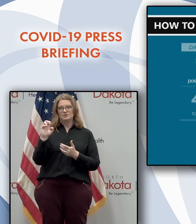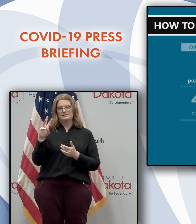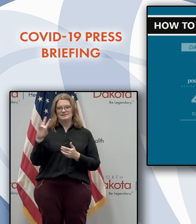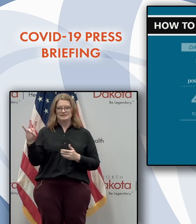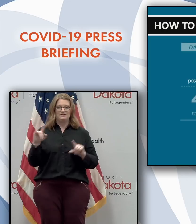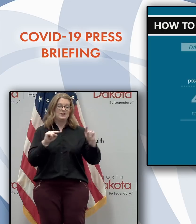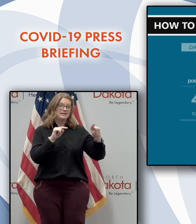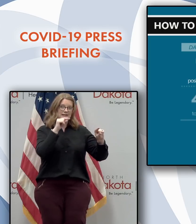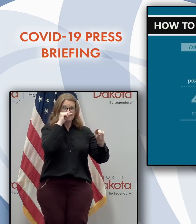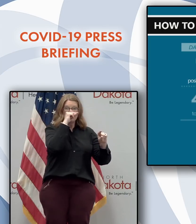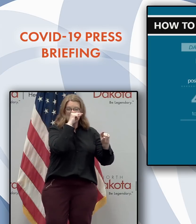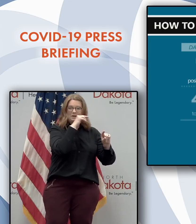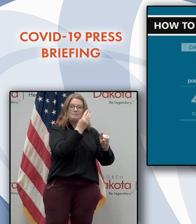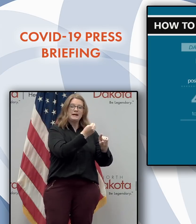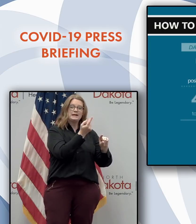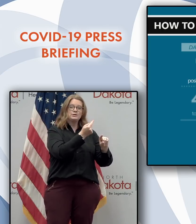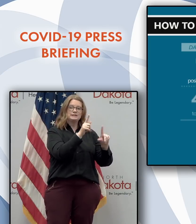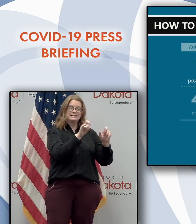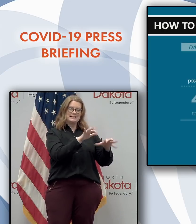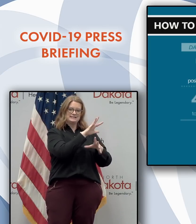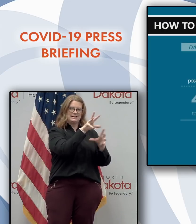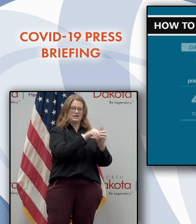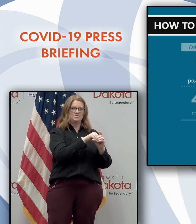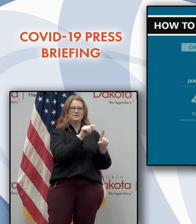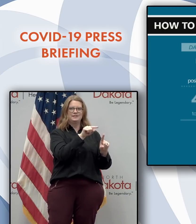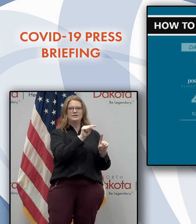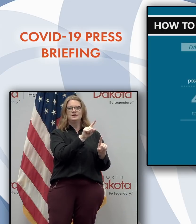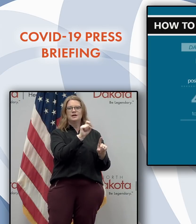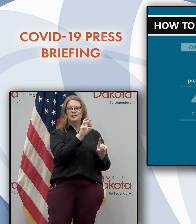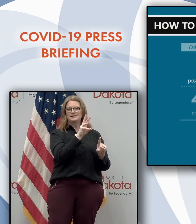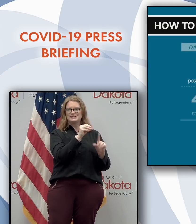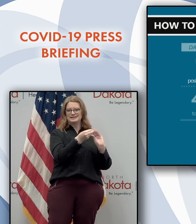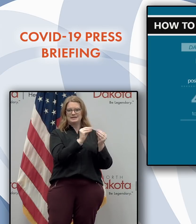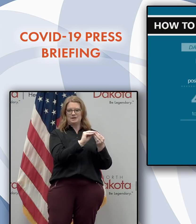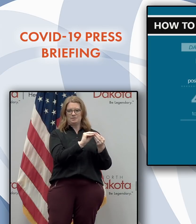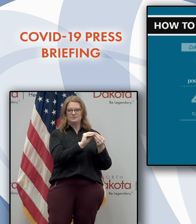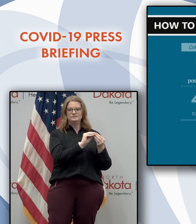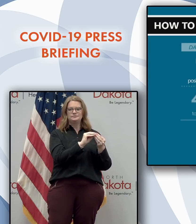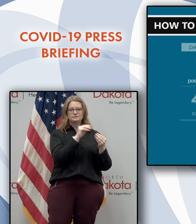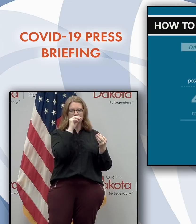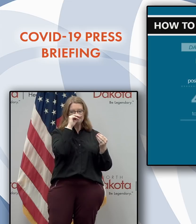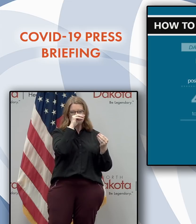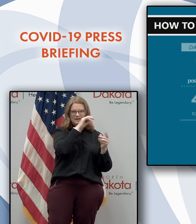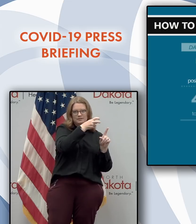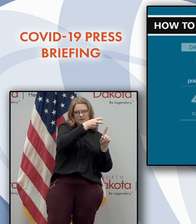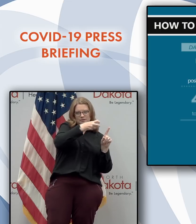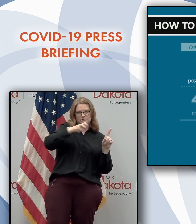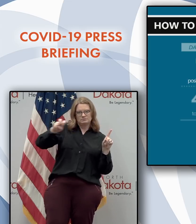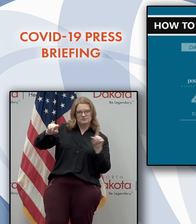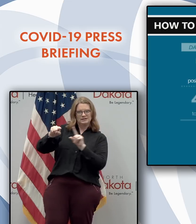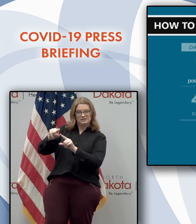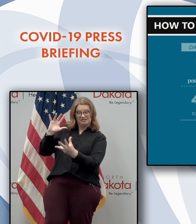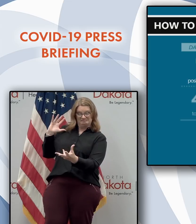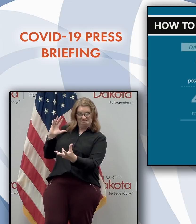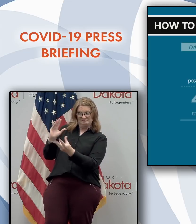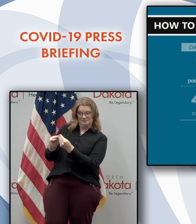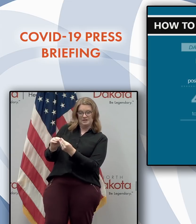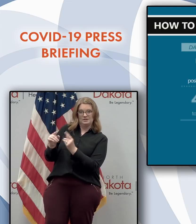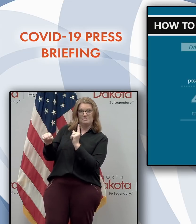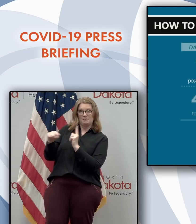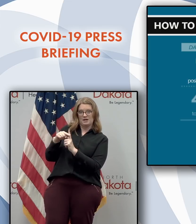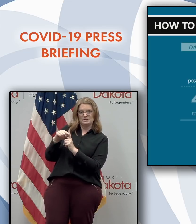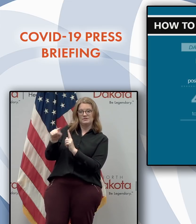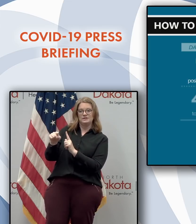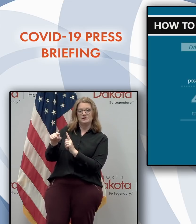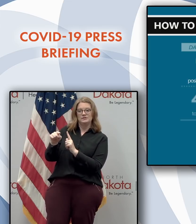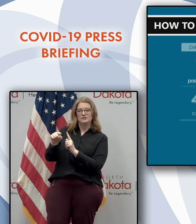tests and Tuesday's tests got rolled into this 160 number. All of those get rolled over to the cumulative, to the positive. So the total